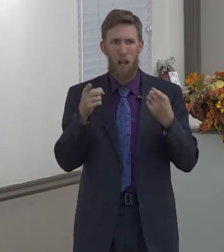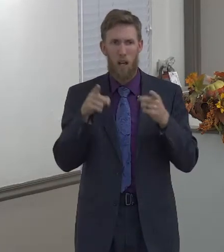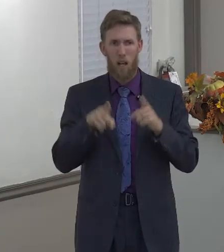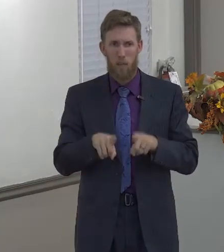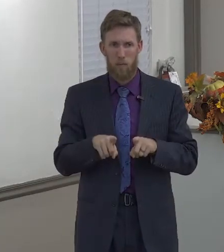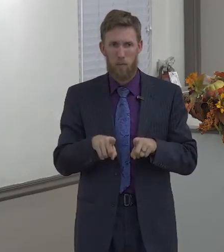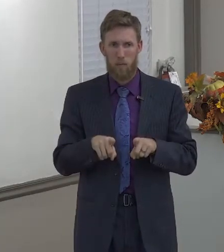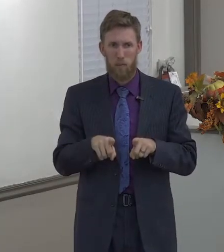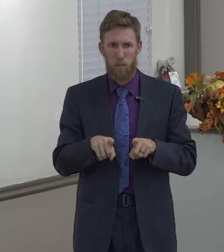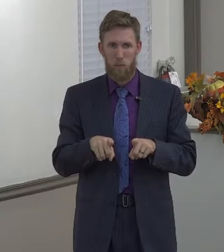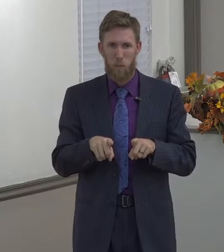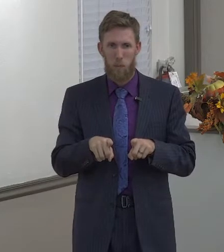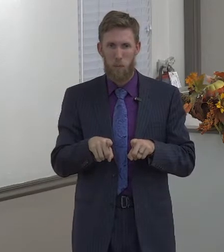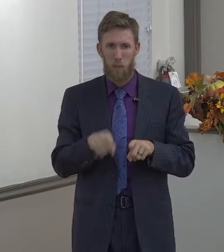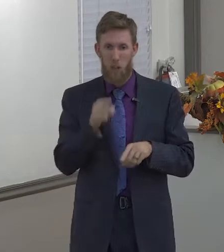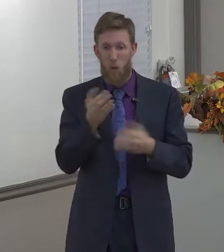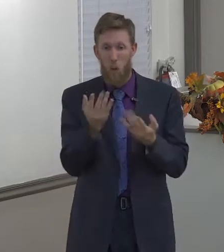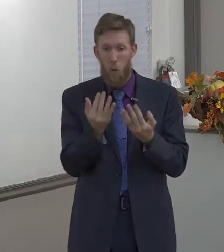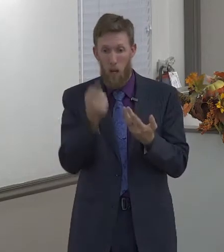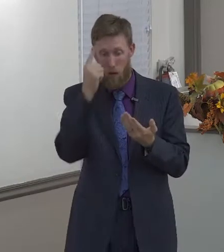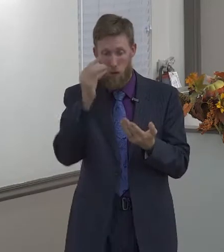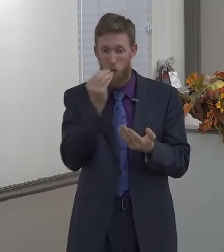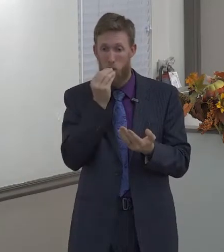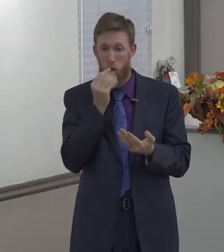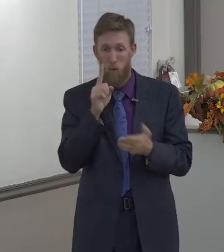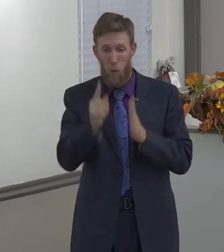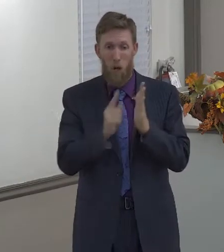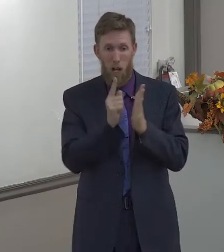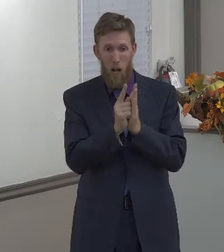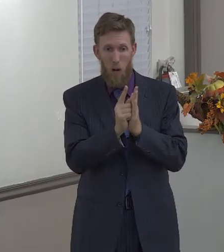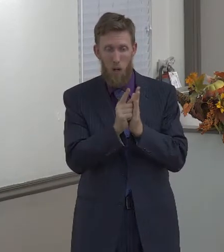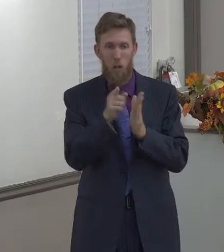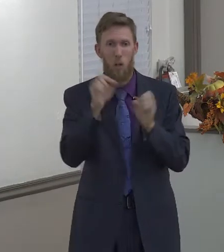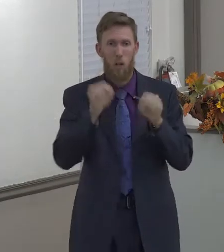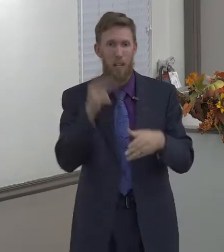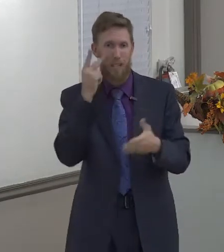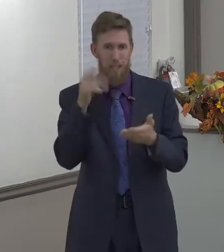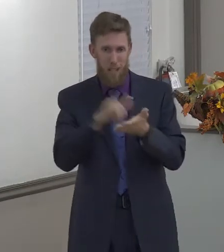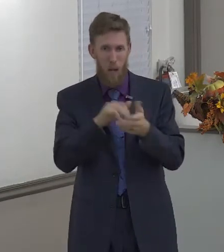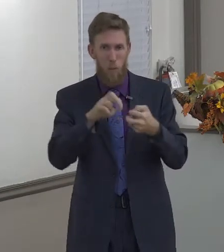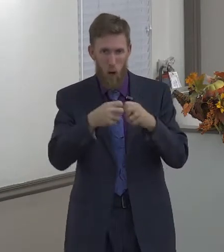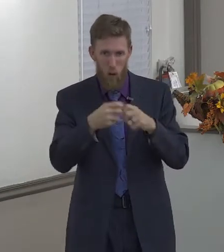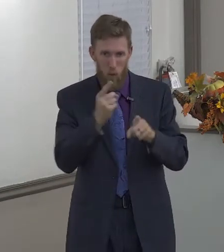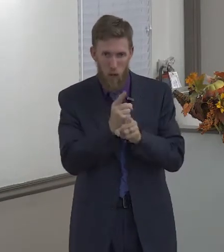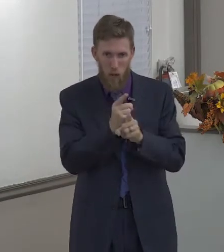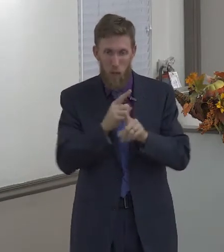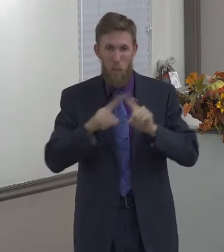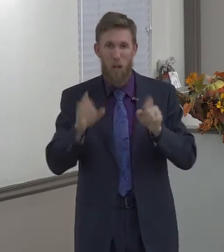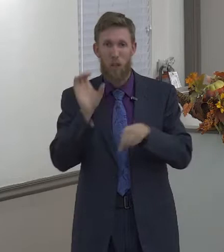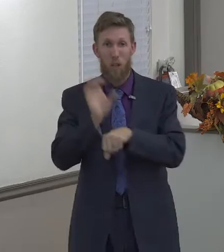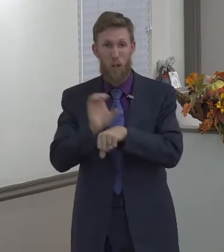But yet the church operates the same way. And too many people,